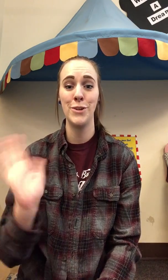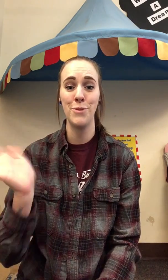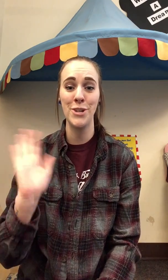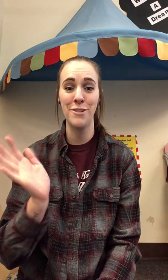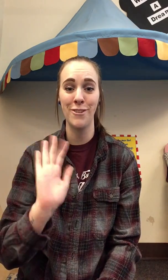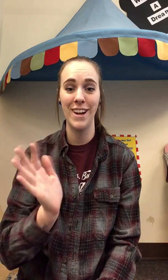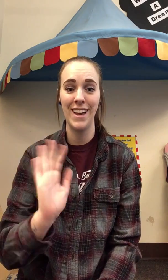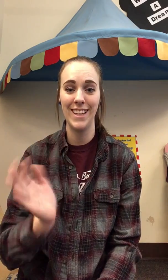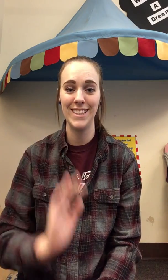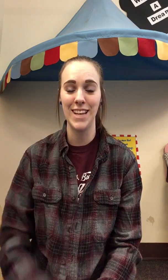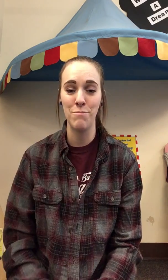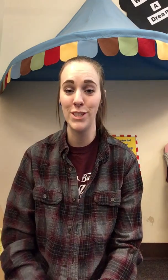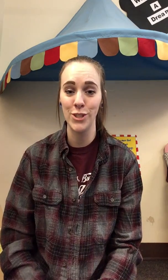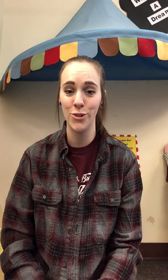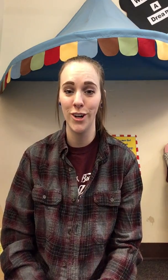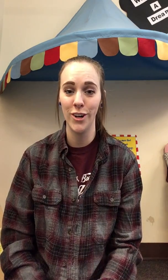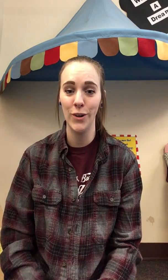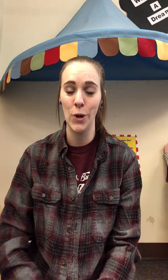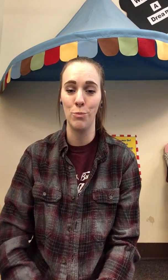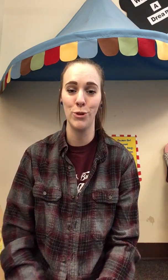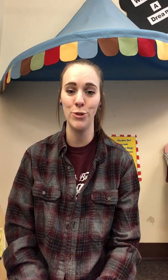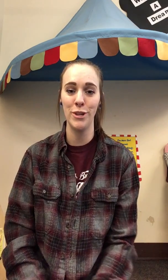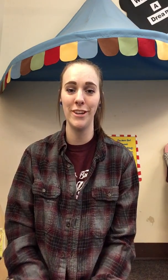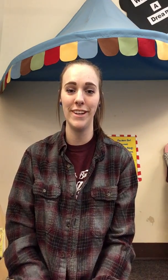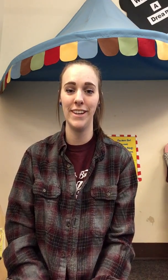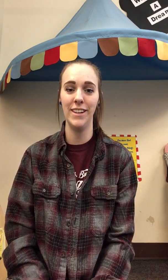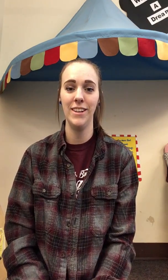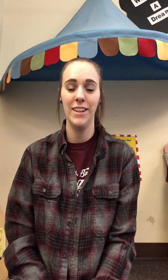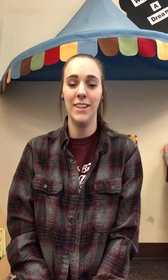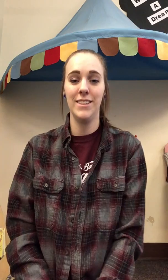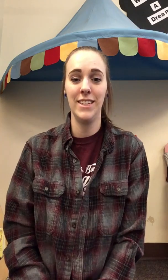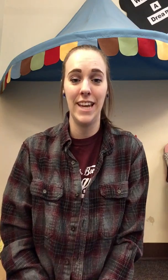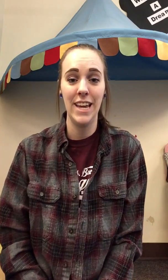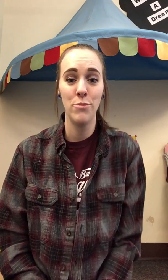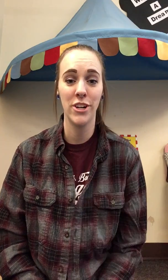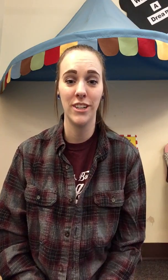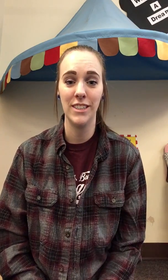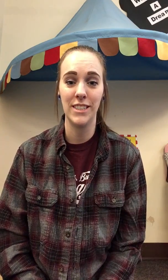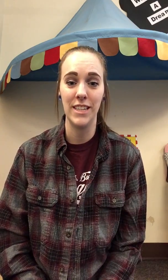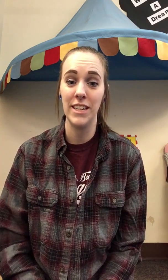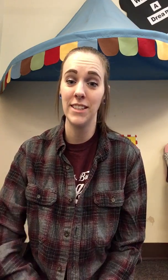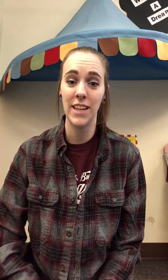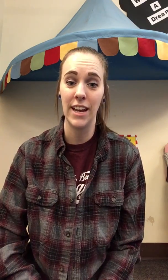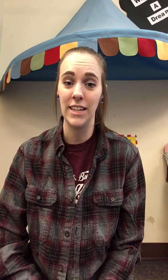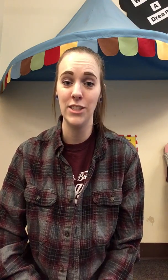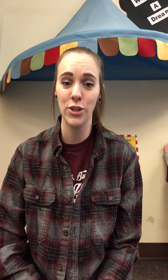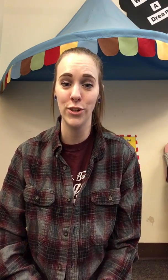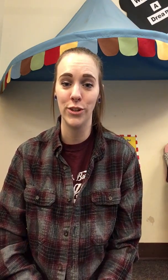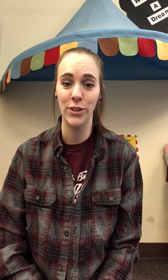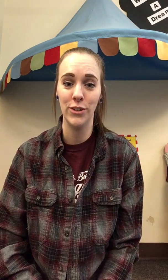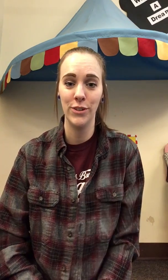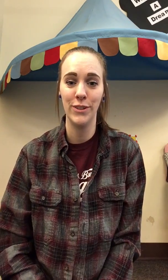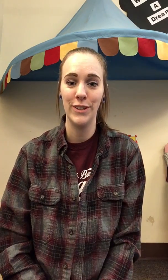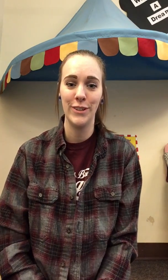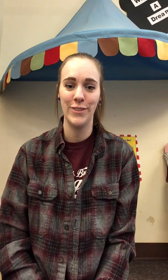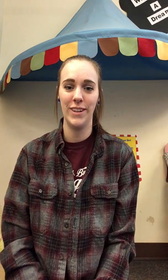Good morning, friends. I miss you all. Hope you're doing good. Today we are going to sing Tiny Turtle.